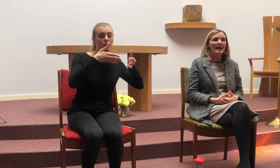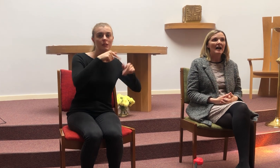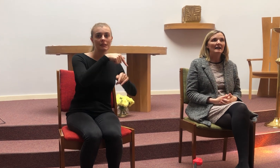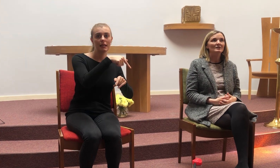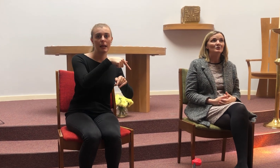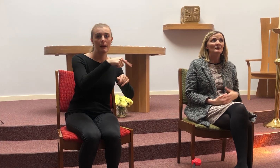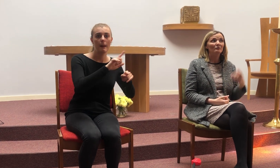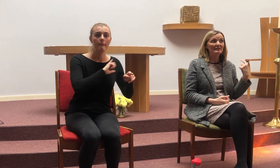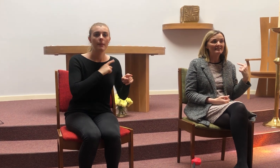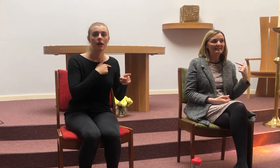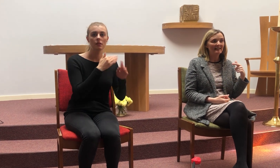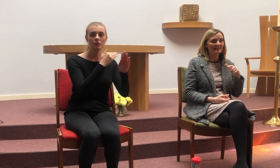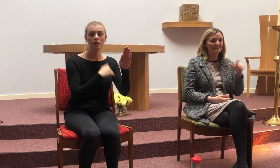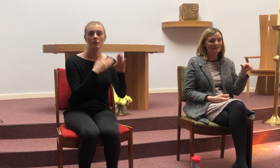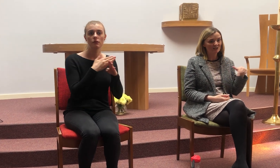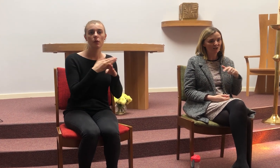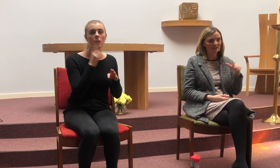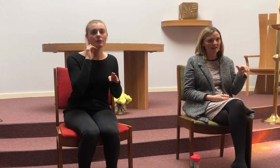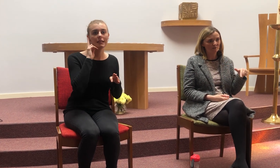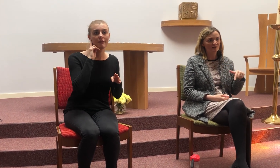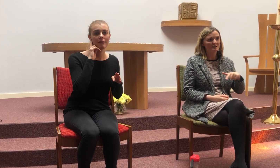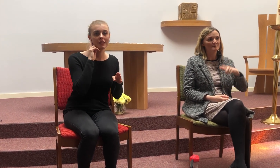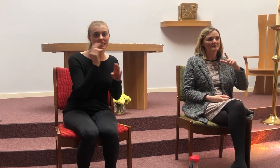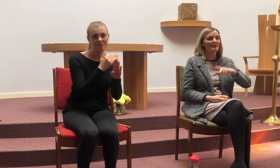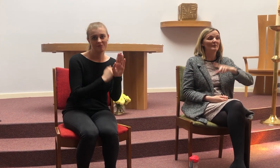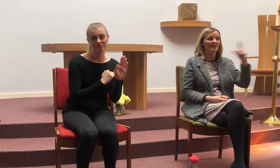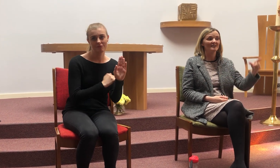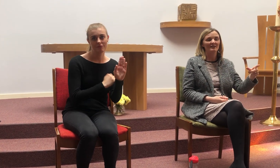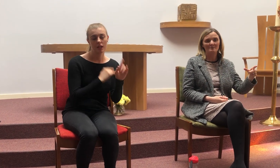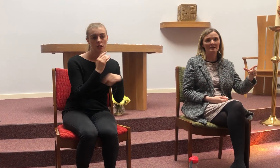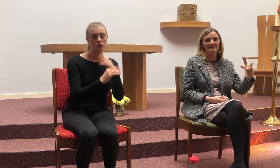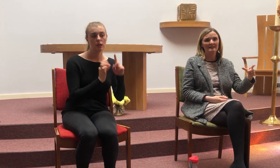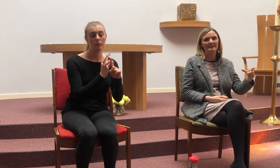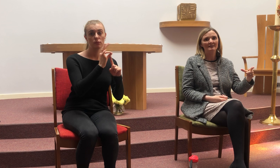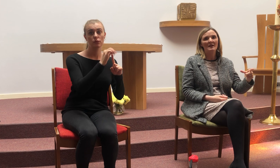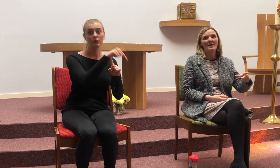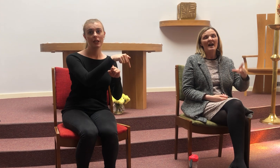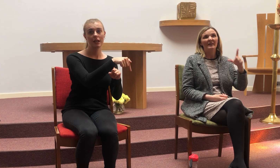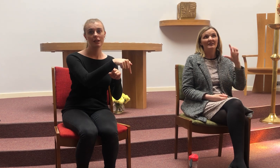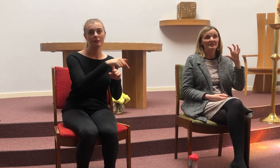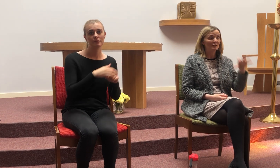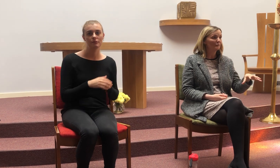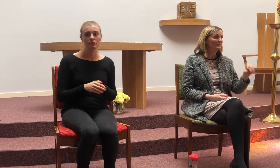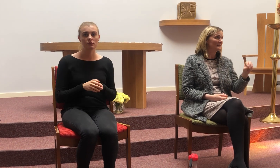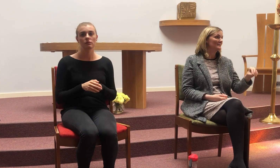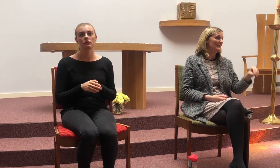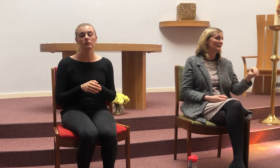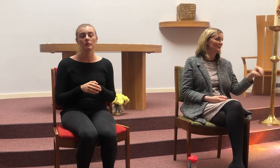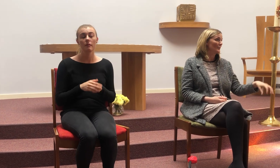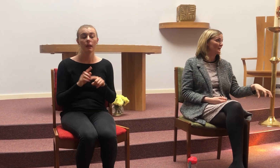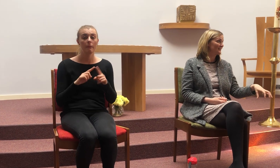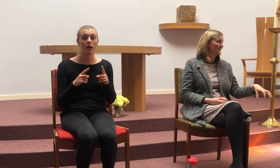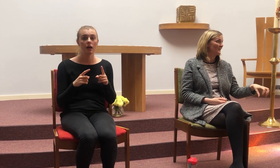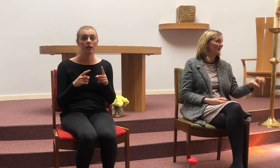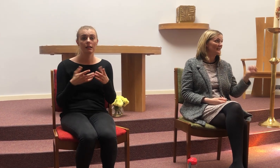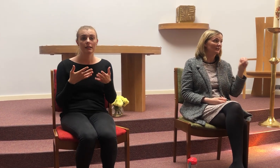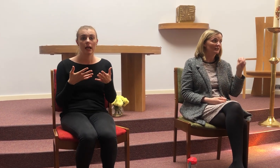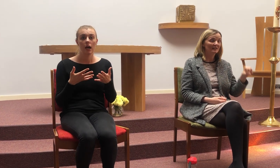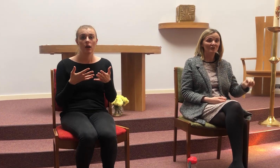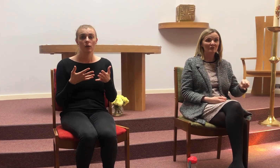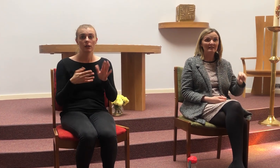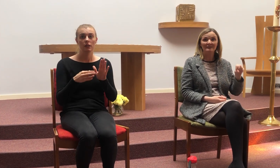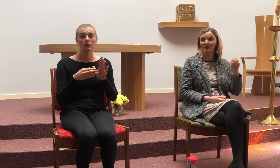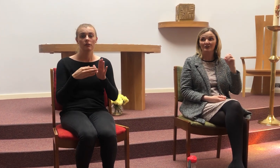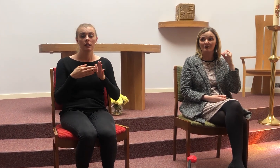there. And we recently had an internal advertisement and we got a deaf person in, and the difference it's made to the boys. Like